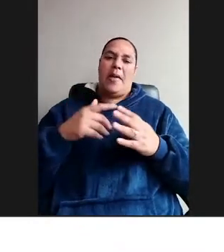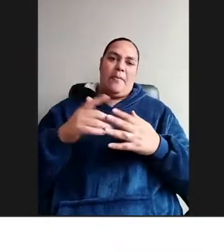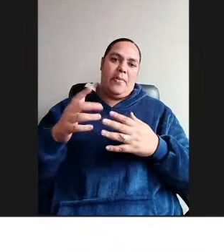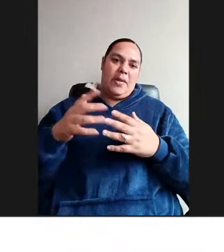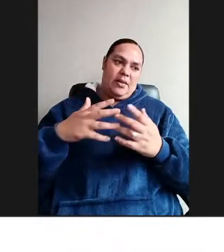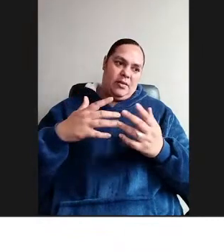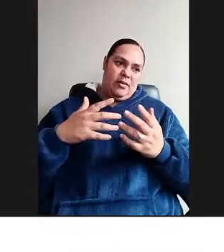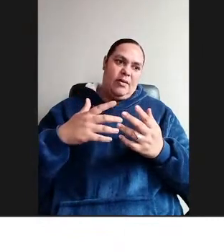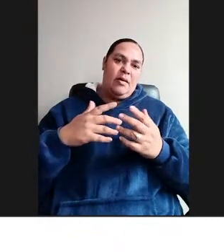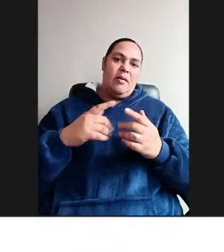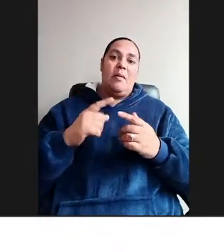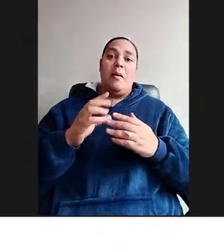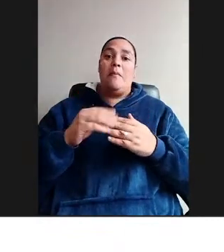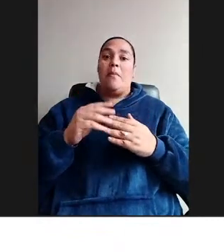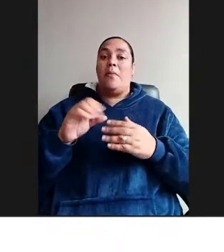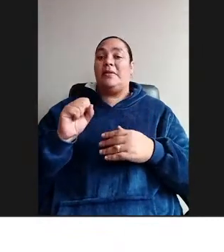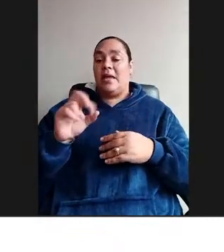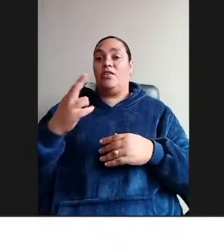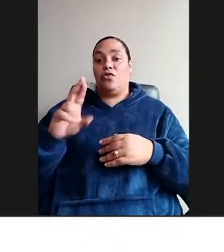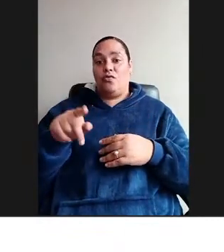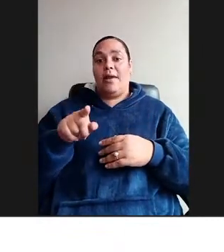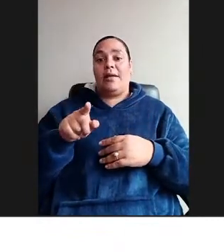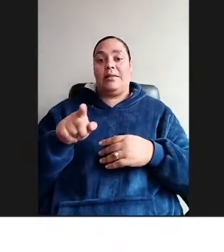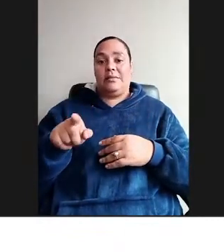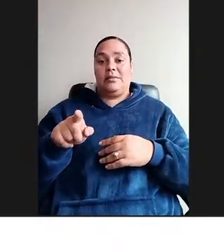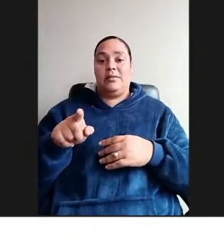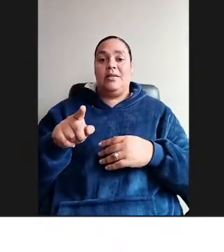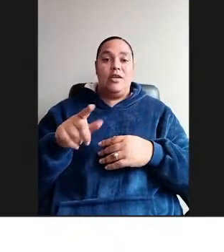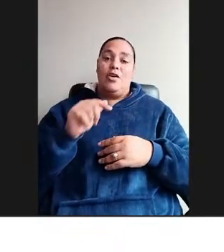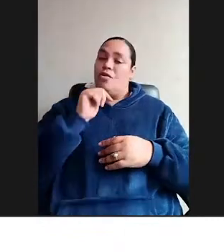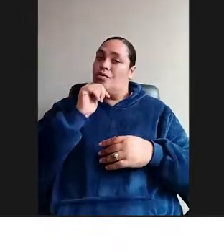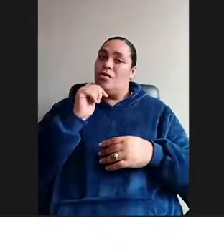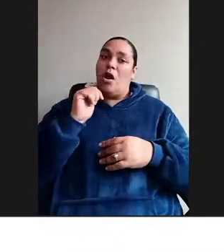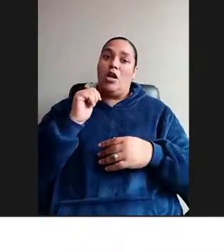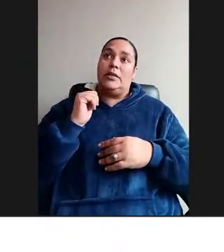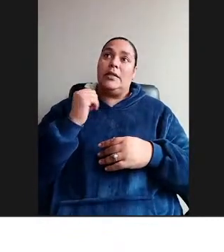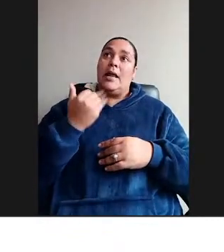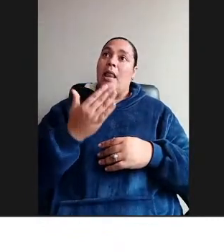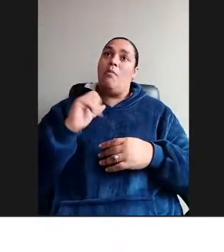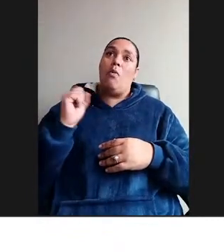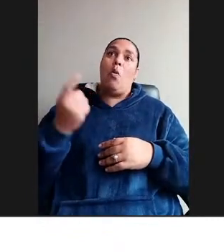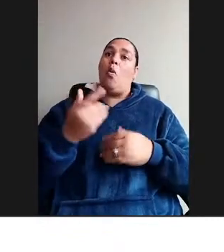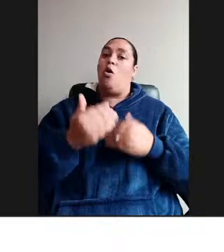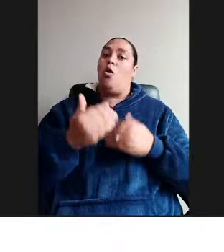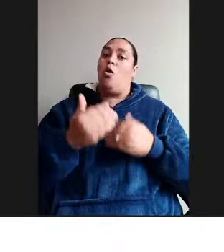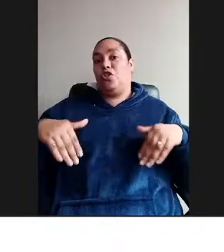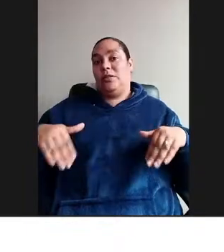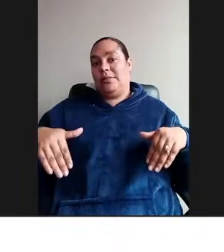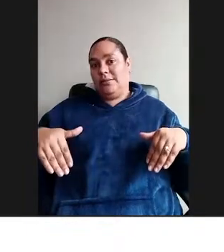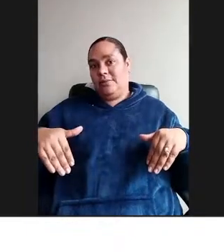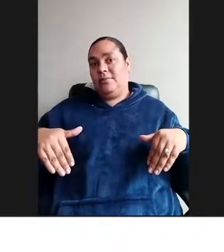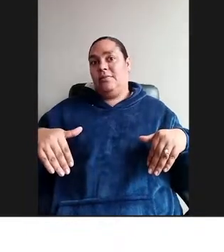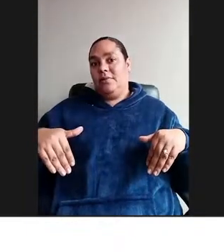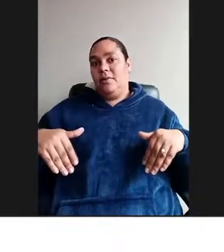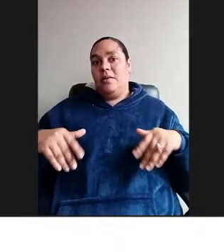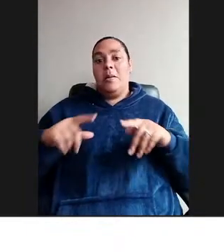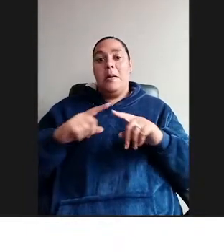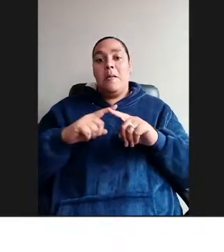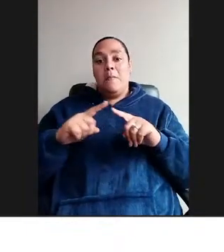Member Syed is correct that not all claims have been processed, but perhaps